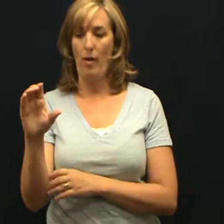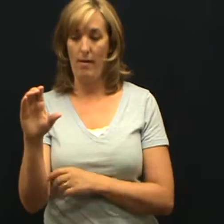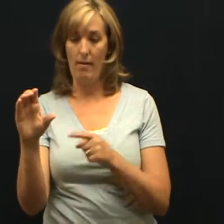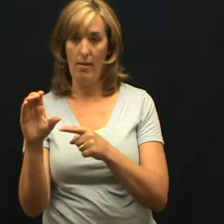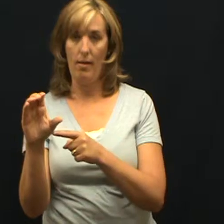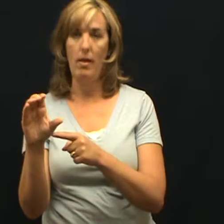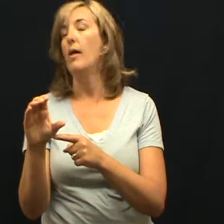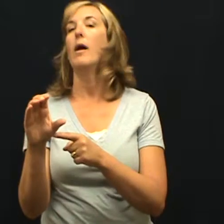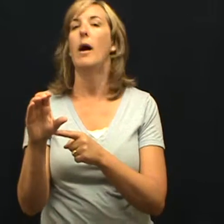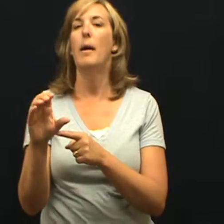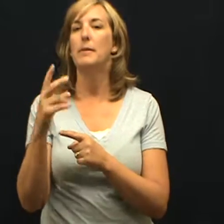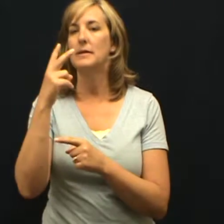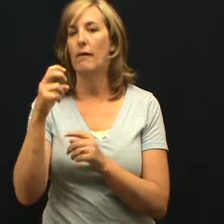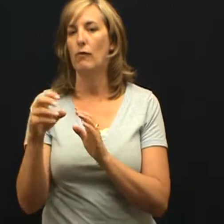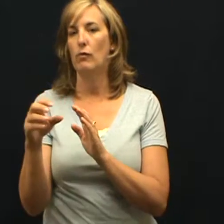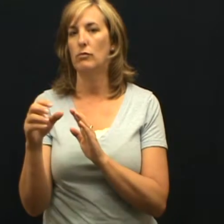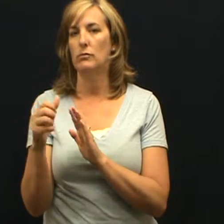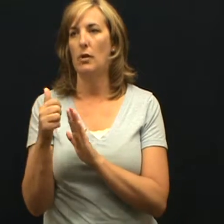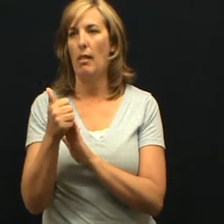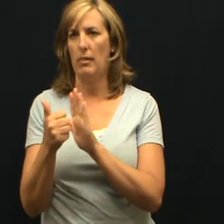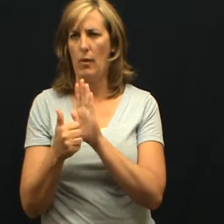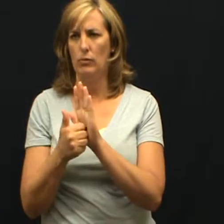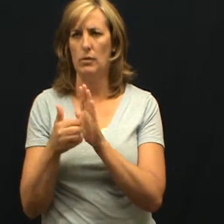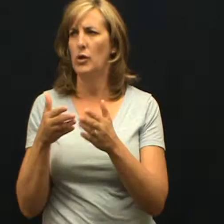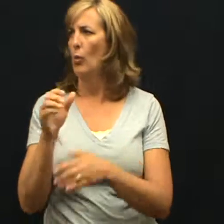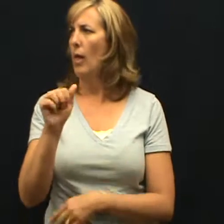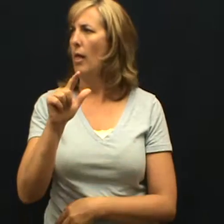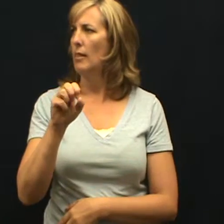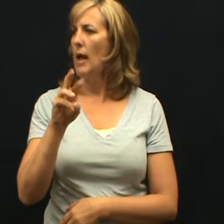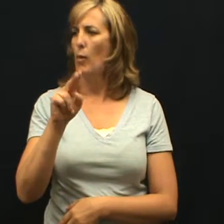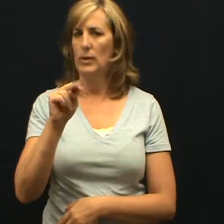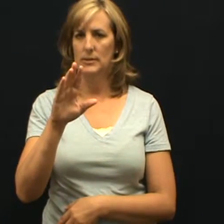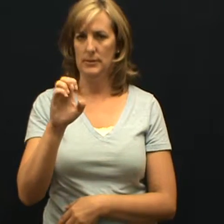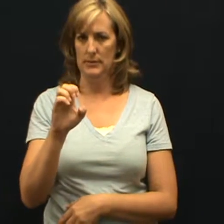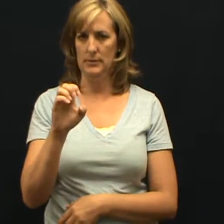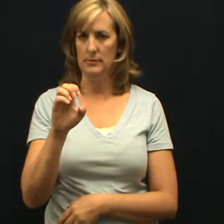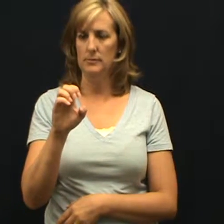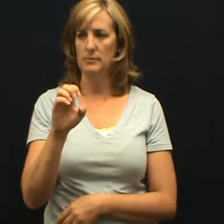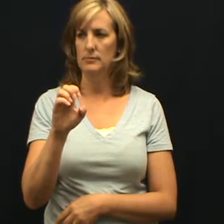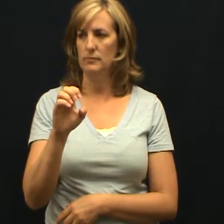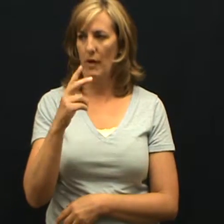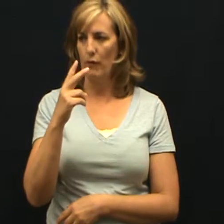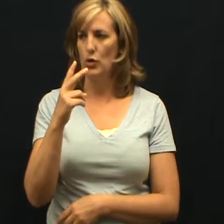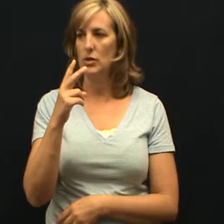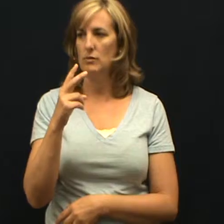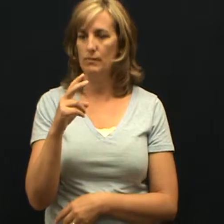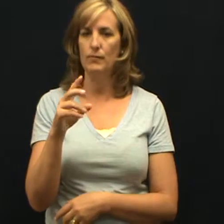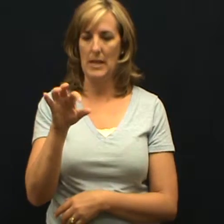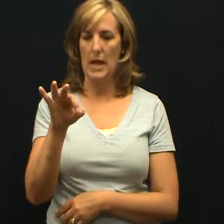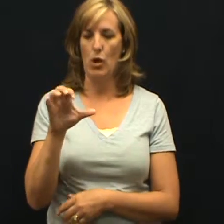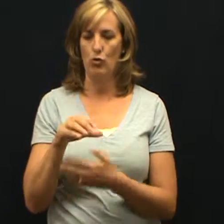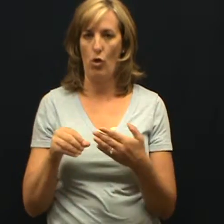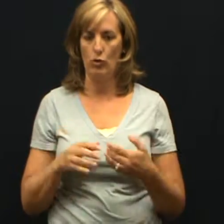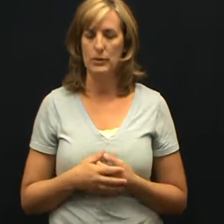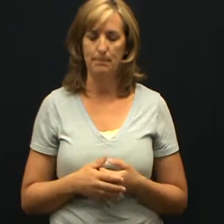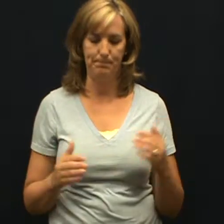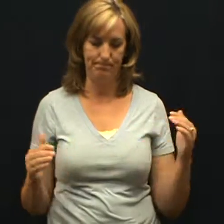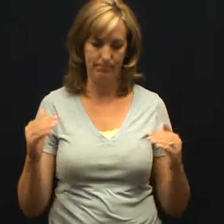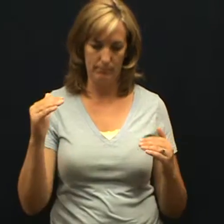$900. Now let's look at the aging of accounts receivable method. The percentage of credit sales